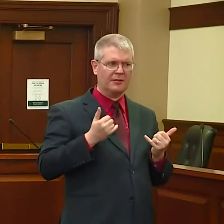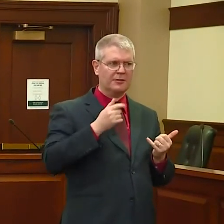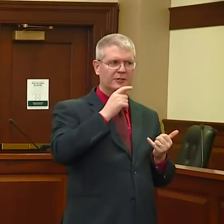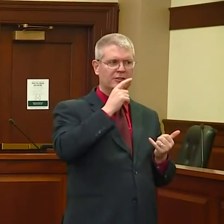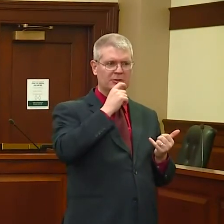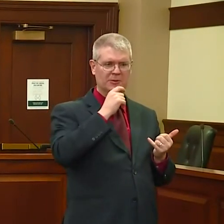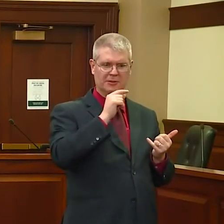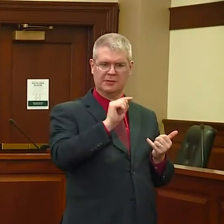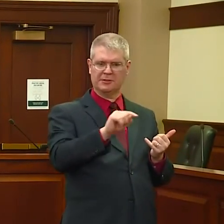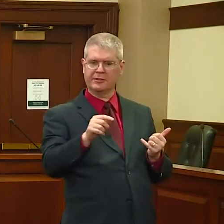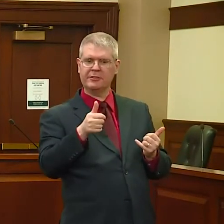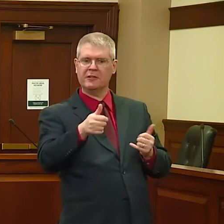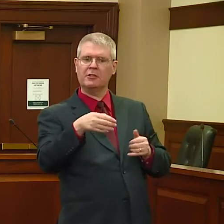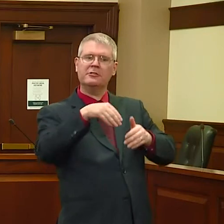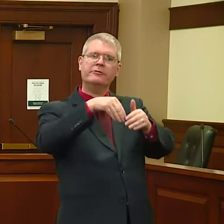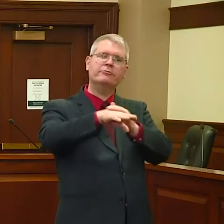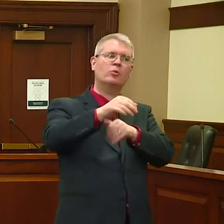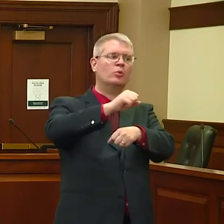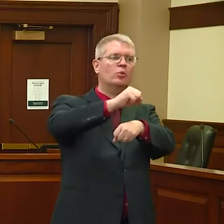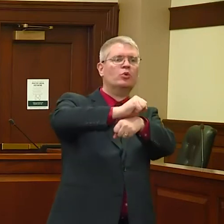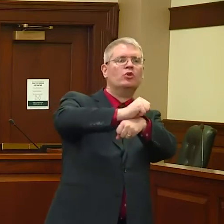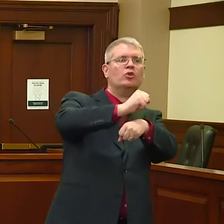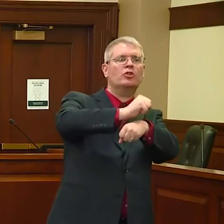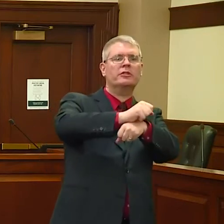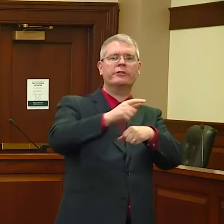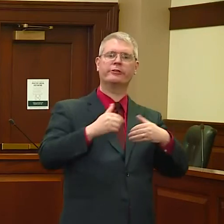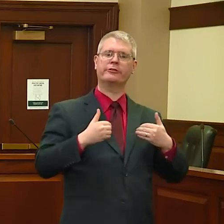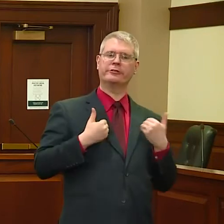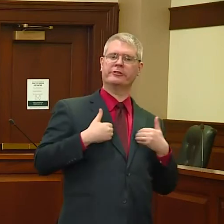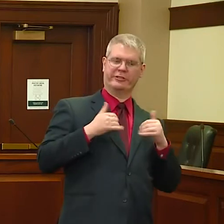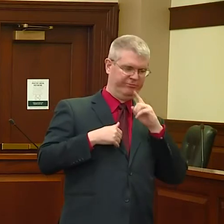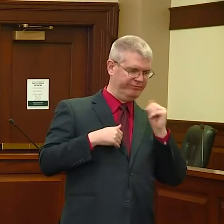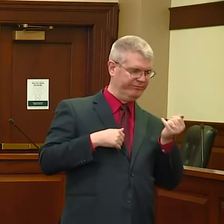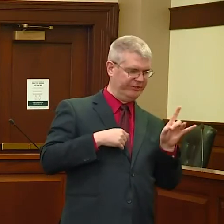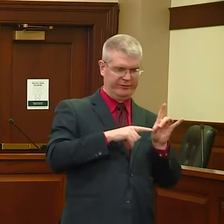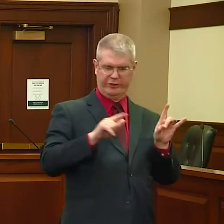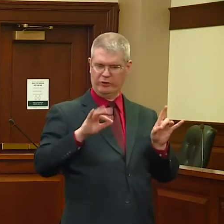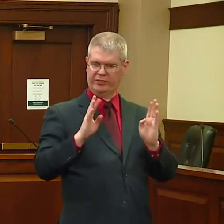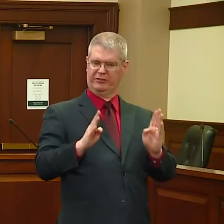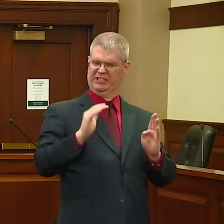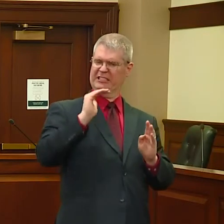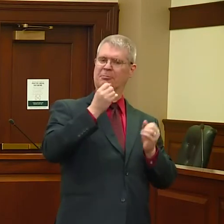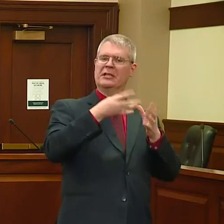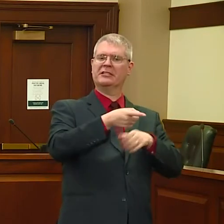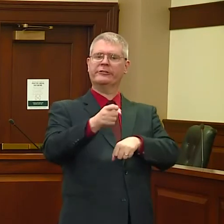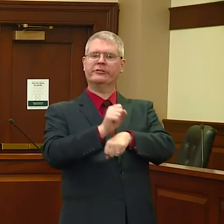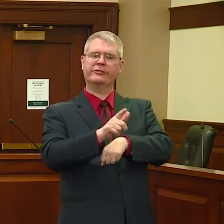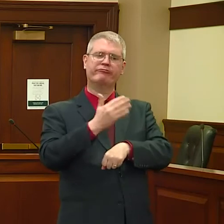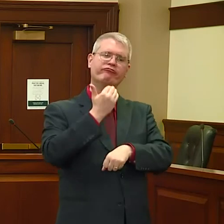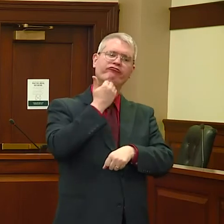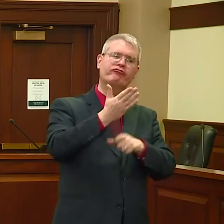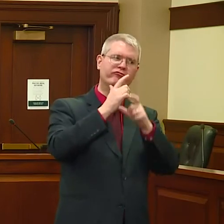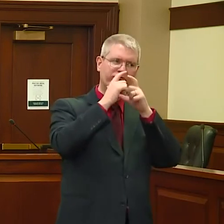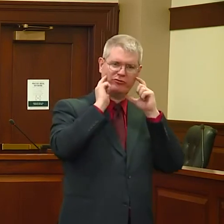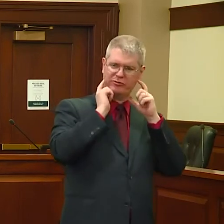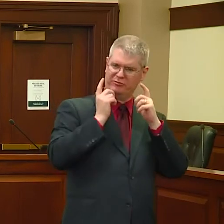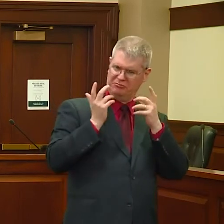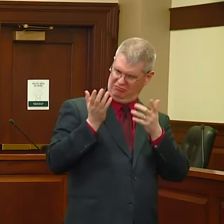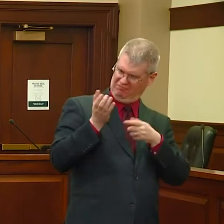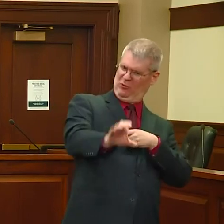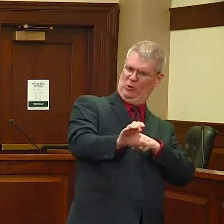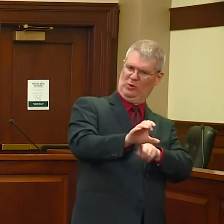and some of these are, everybody talks about Costco, but some of these were small hardware stores that implemented this. It's